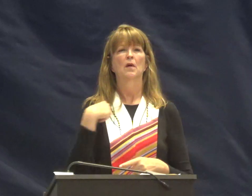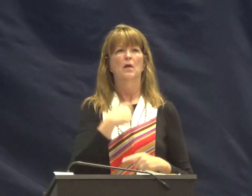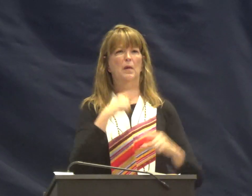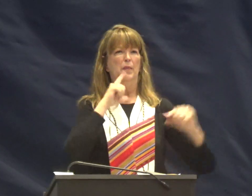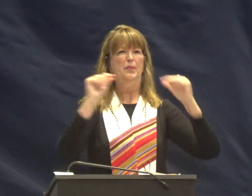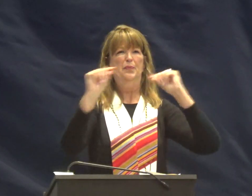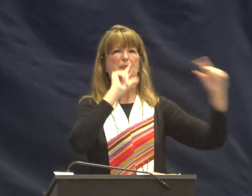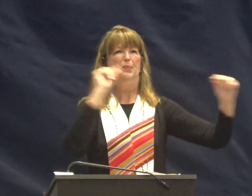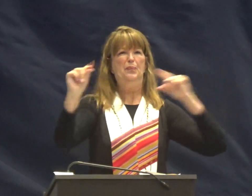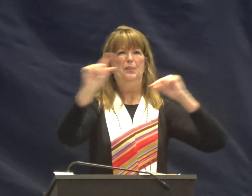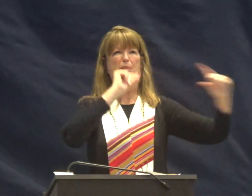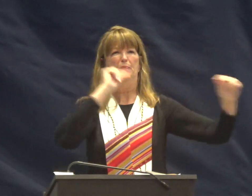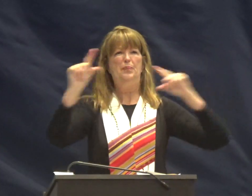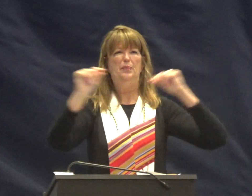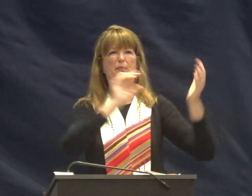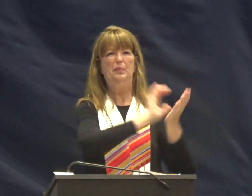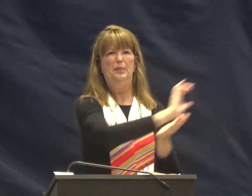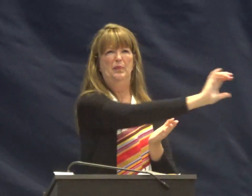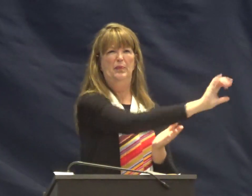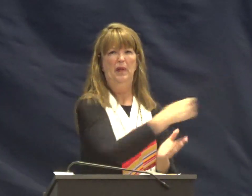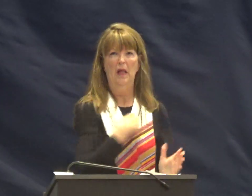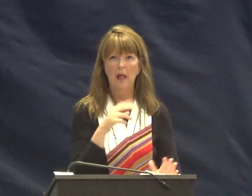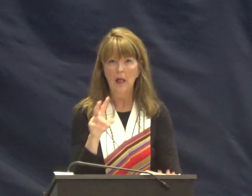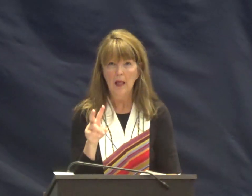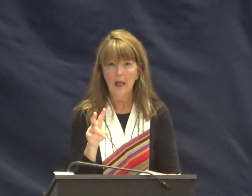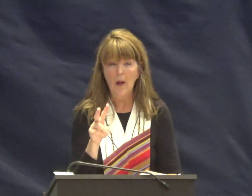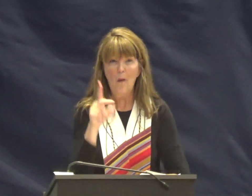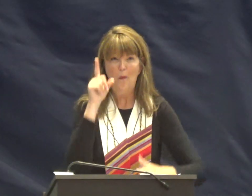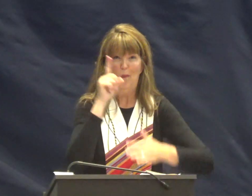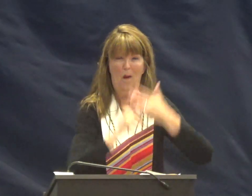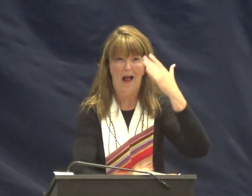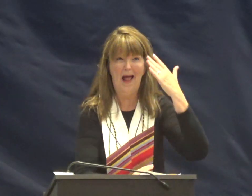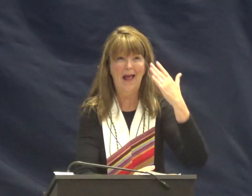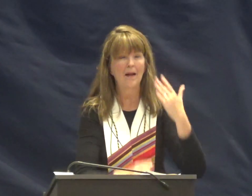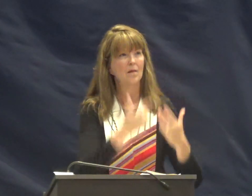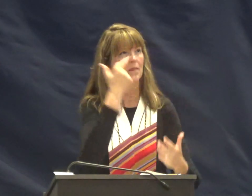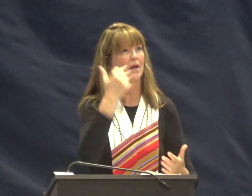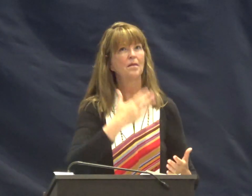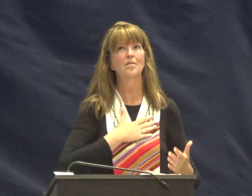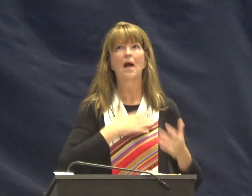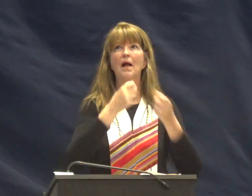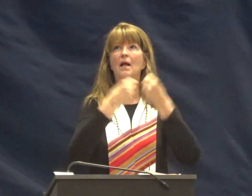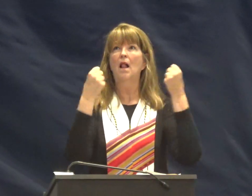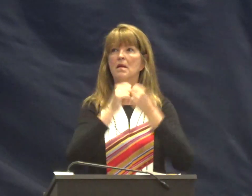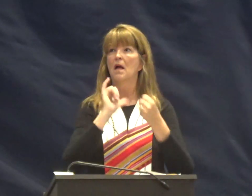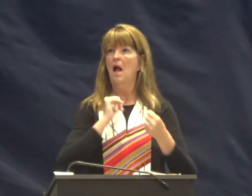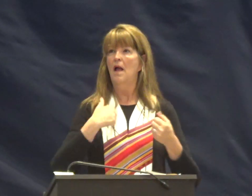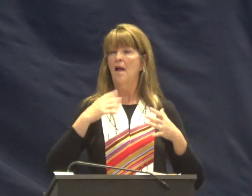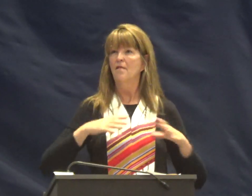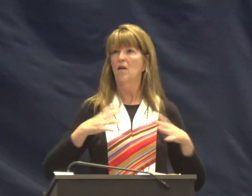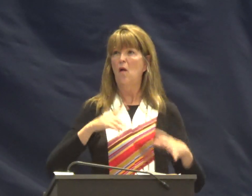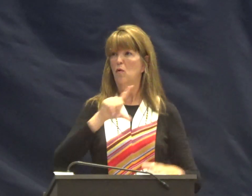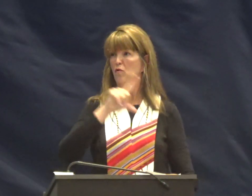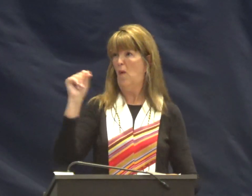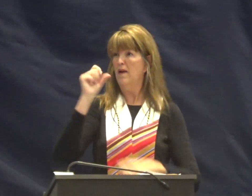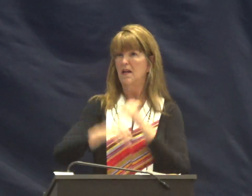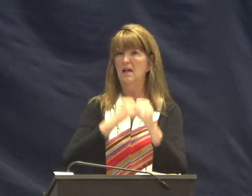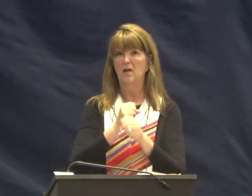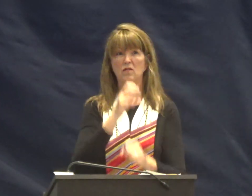so that they can have up-to-date styles, because if they do not have up-to-date styles, they will be ostracized.